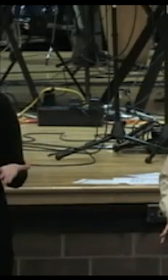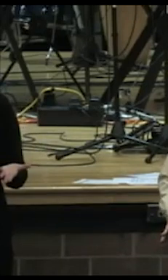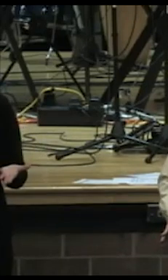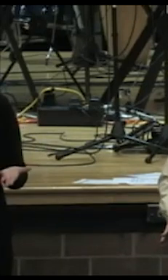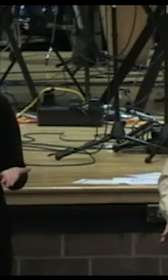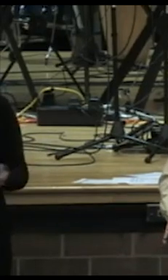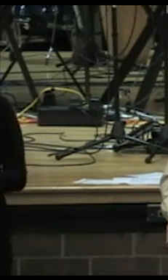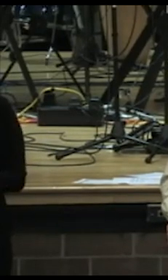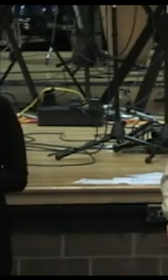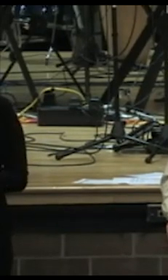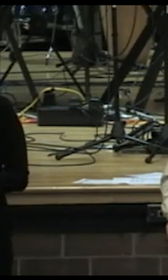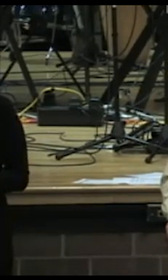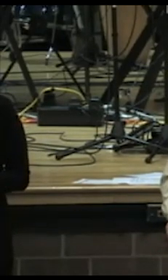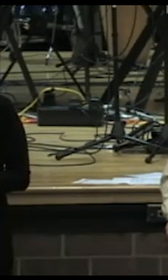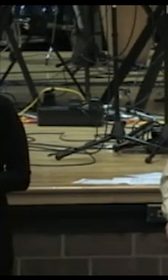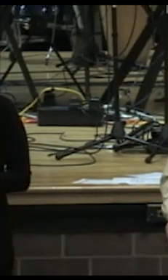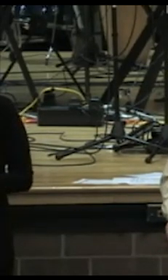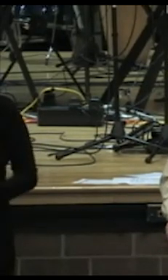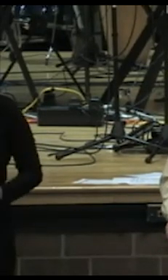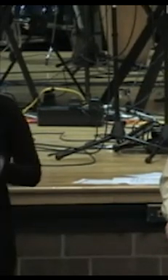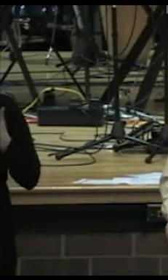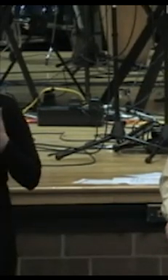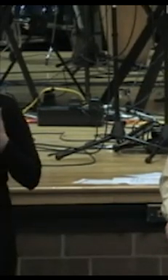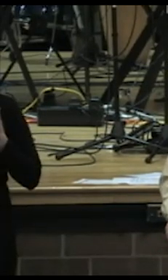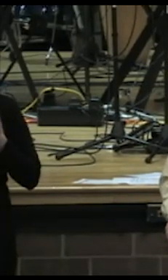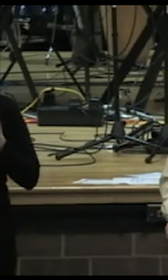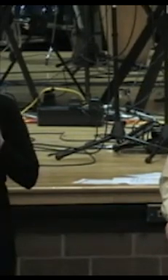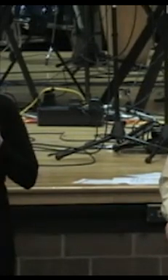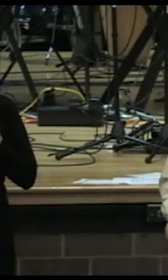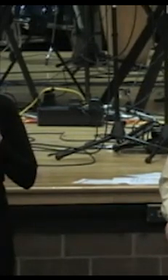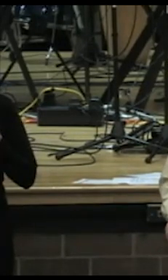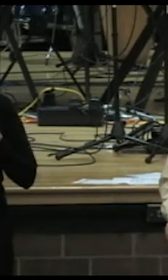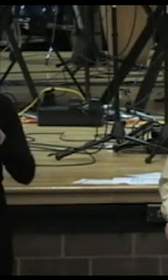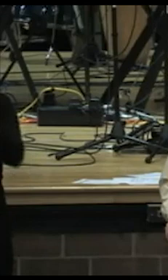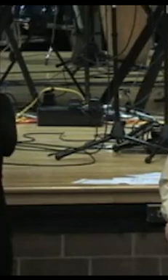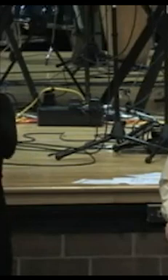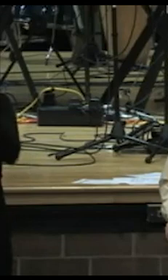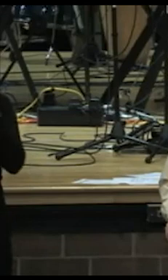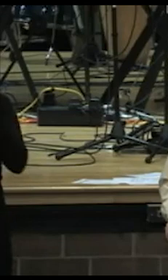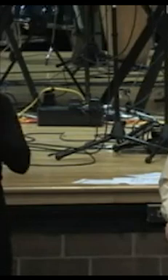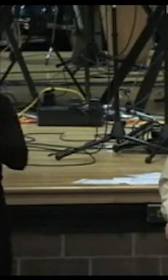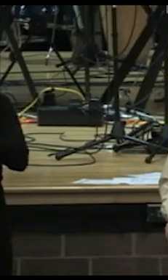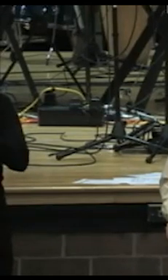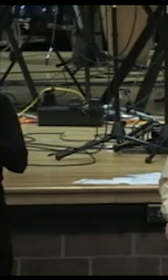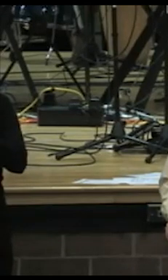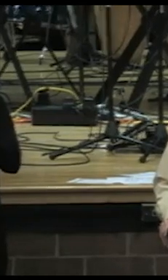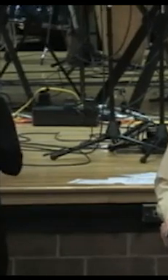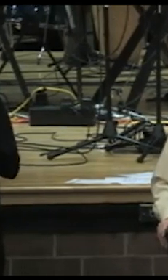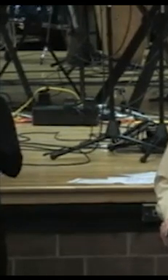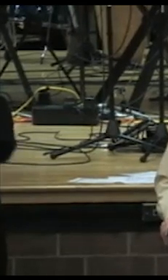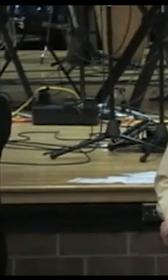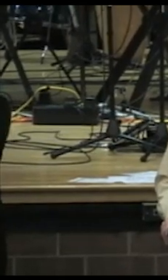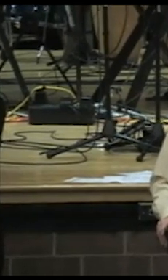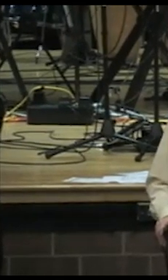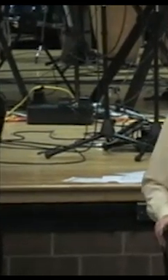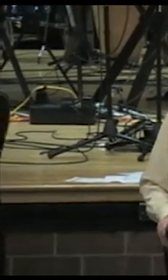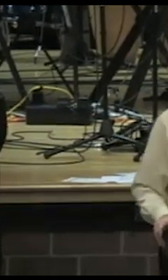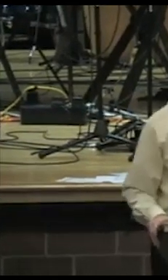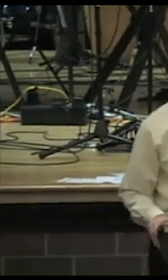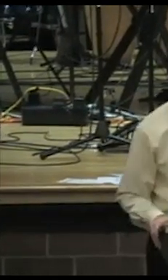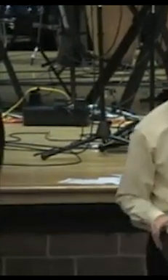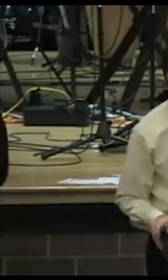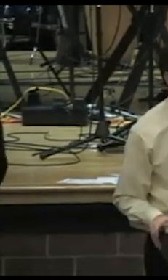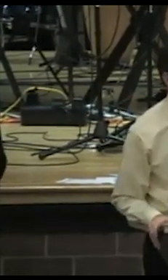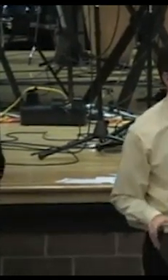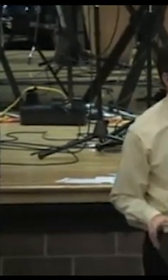I'm giving my life that we'd have a godly church. And I'm asking you to join me. I don't want to have a nice little